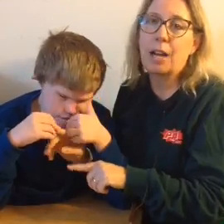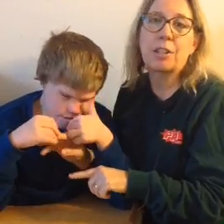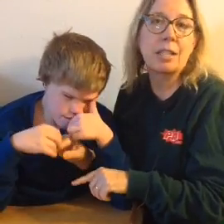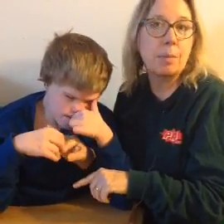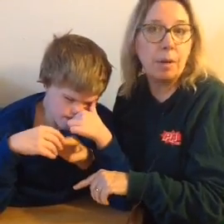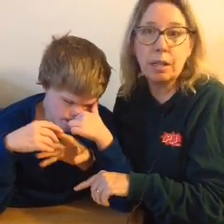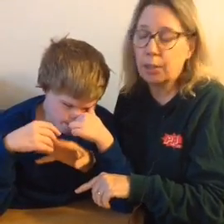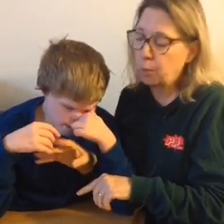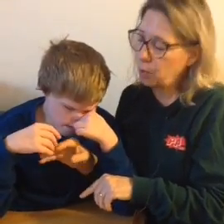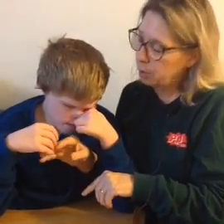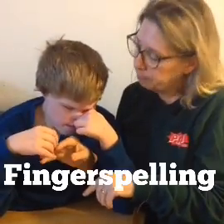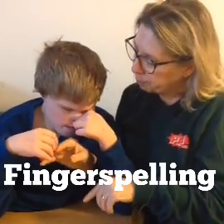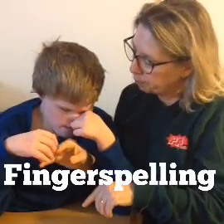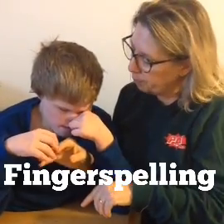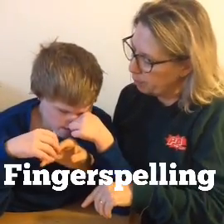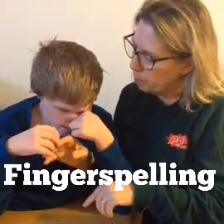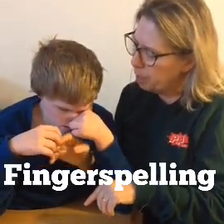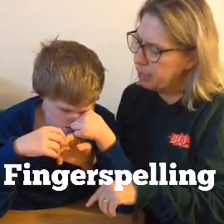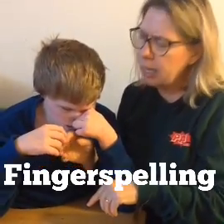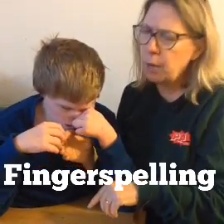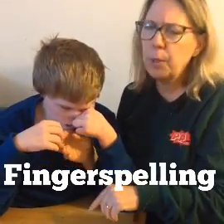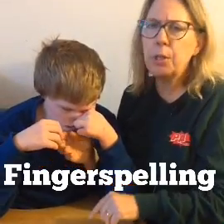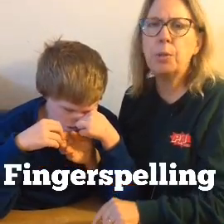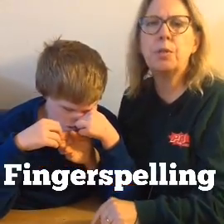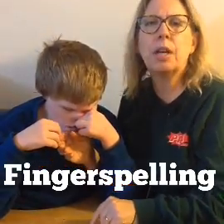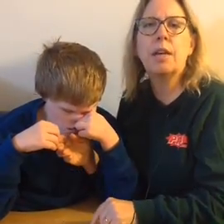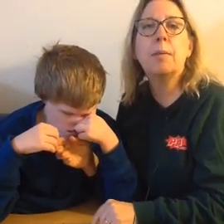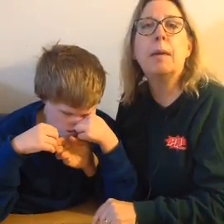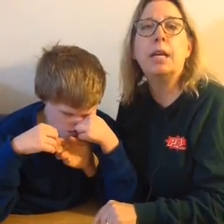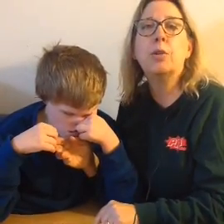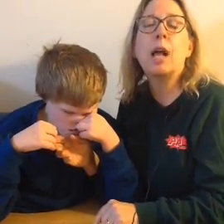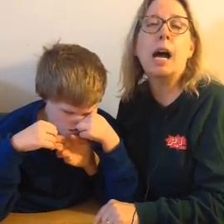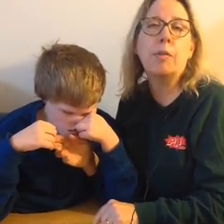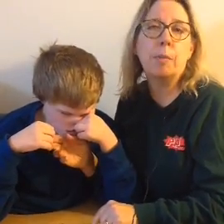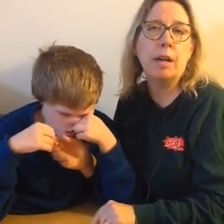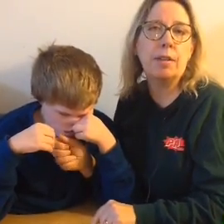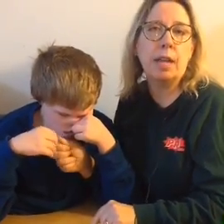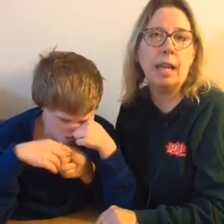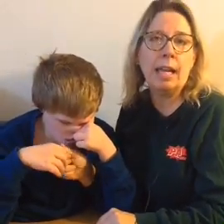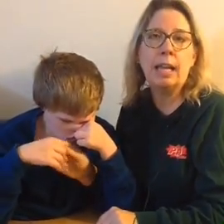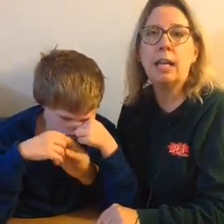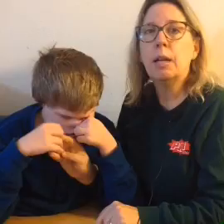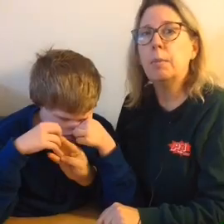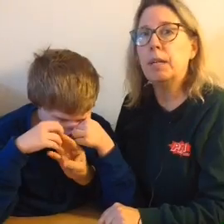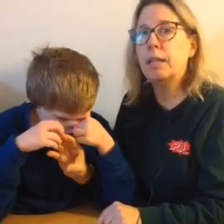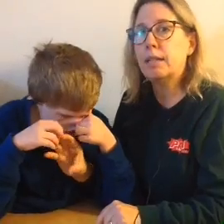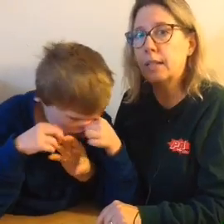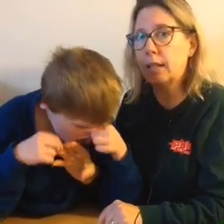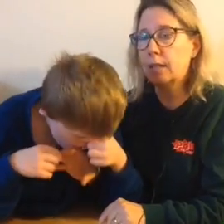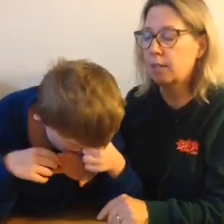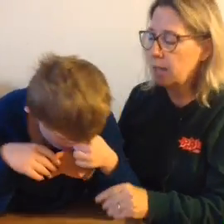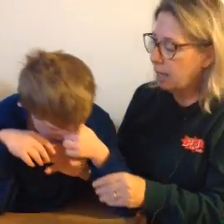actually spelling the word, but we use the manual alphabet, the A, B, C's.